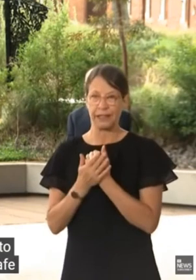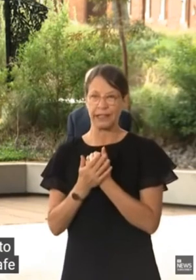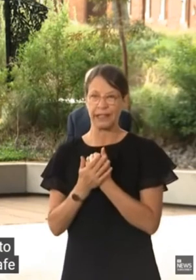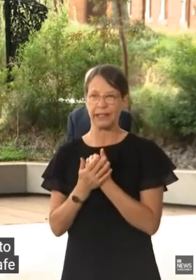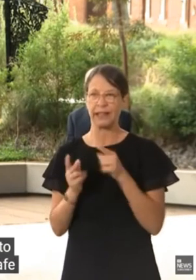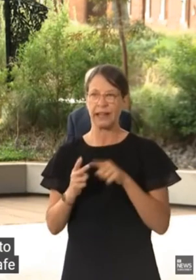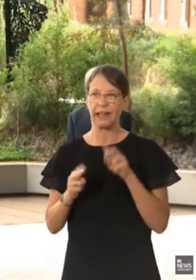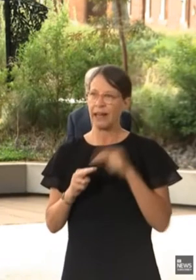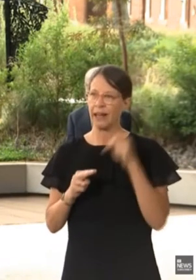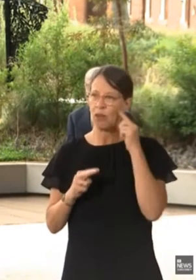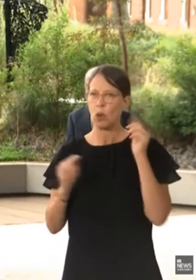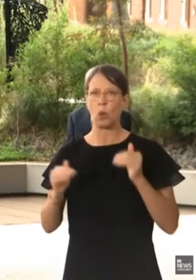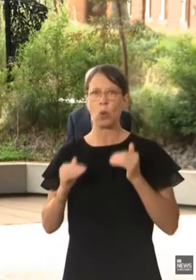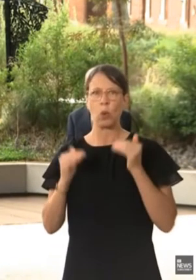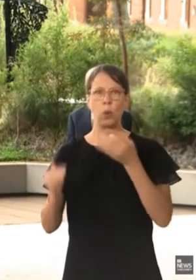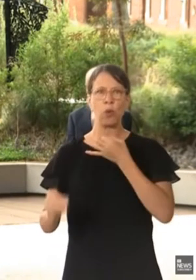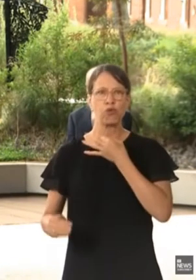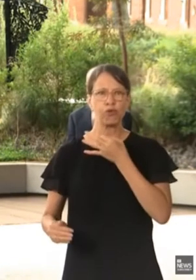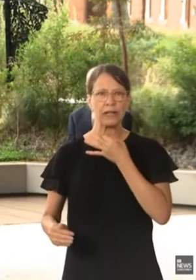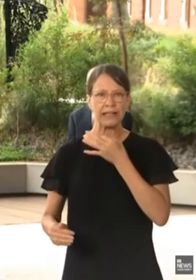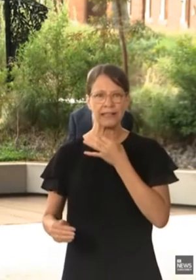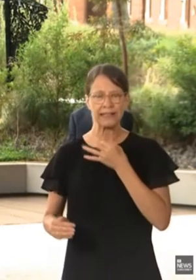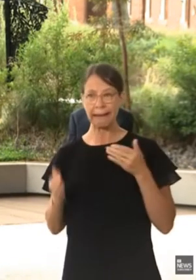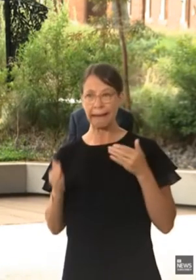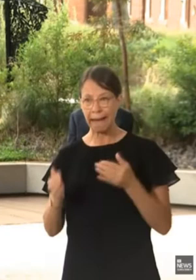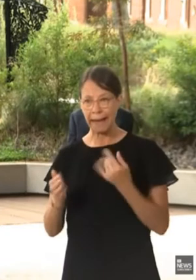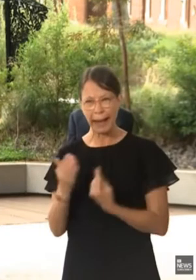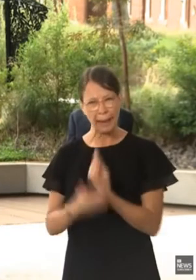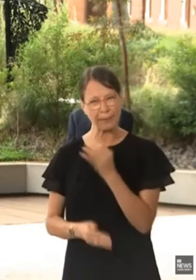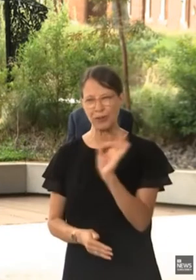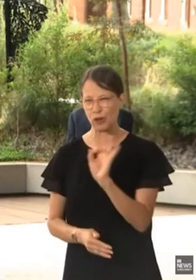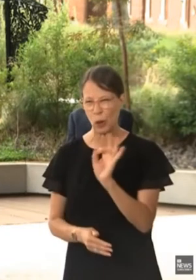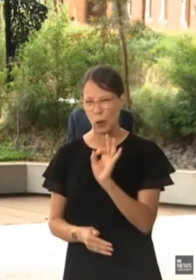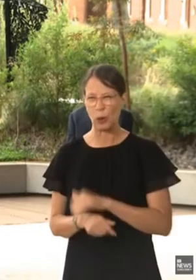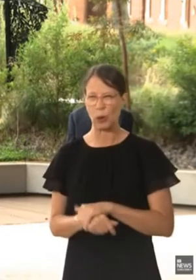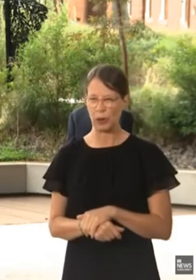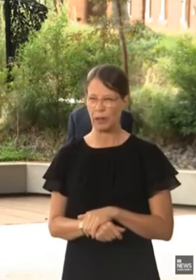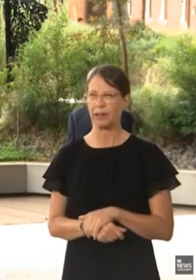this if we believed that any student would be at risk. We've